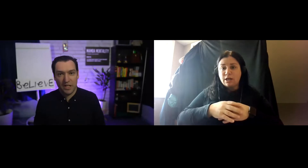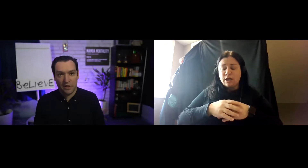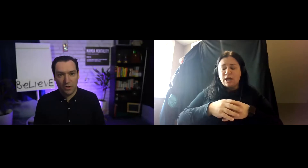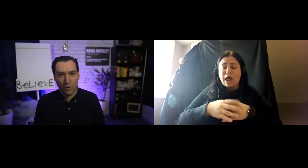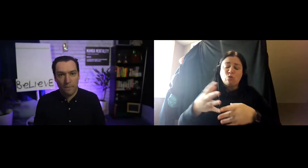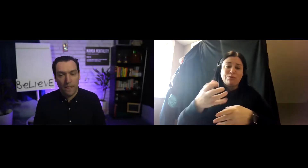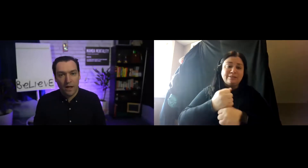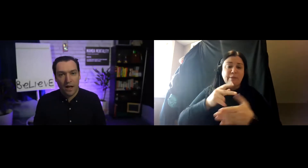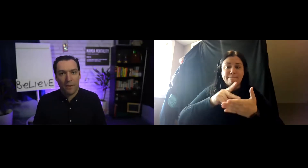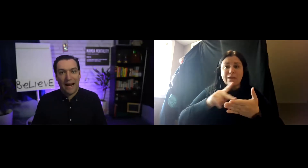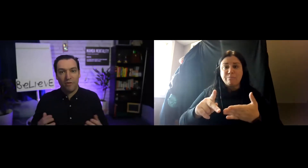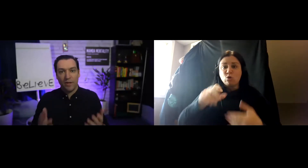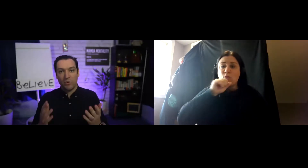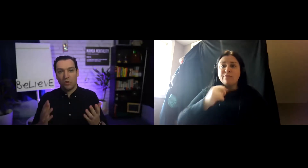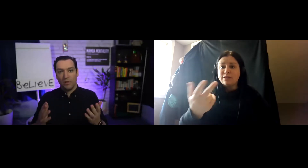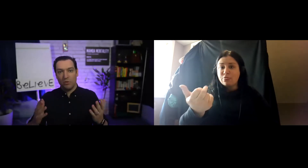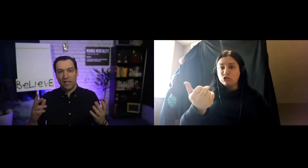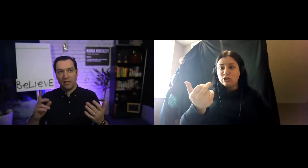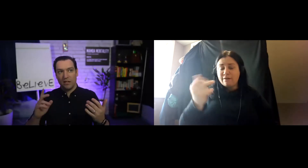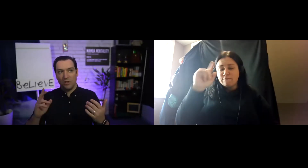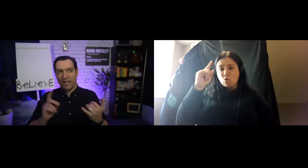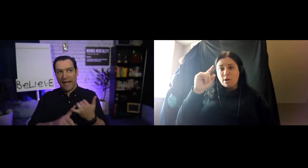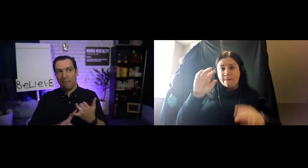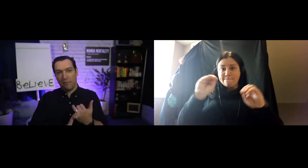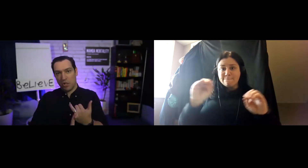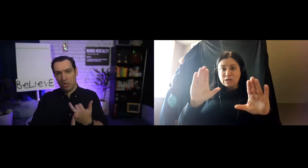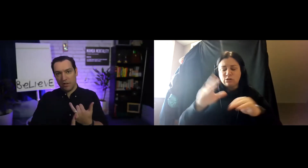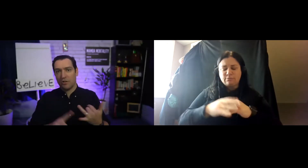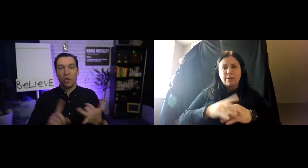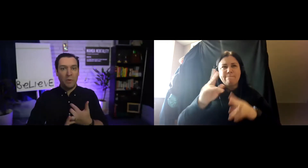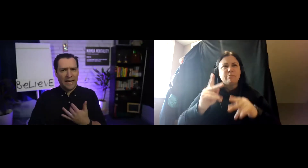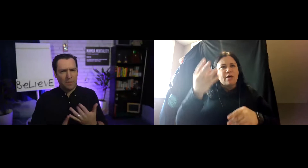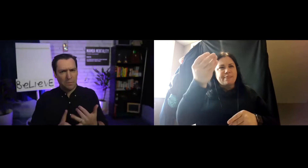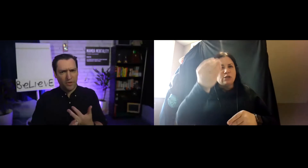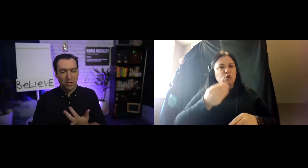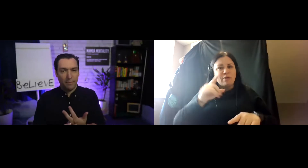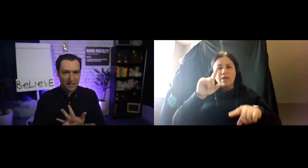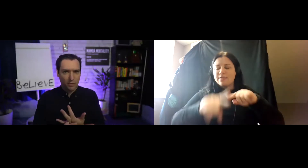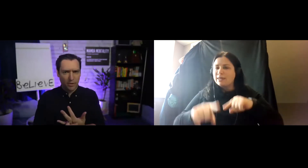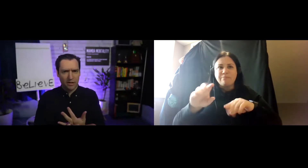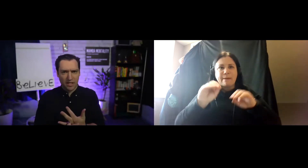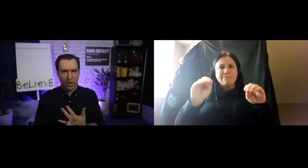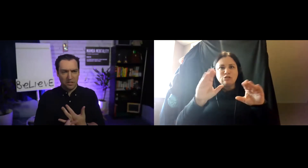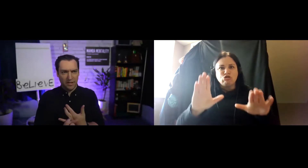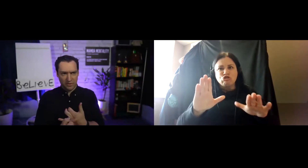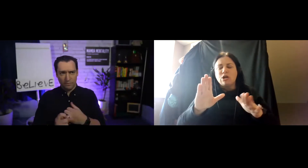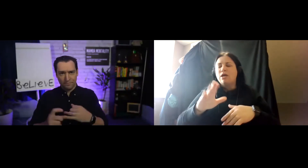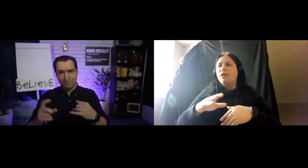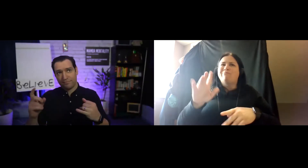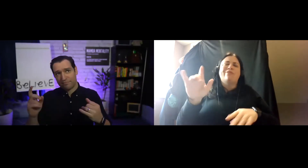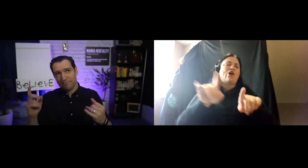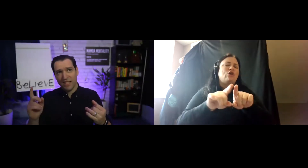13 years old. But everybody always told me you can't be a magician. They also told me I can't be a professional basketball player because I wanted to do that as